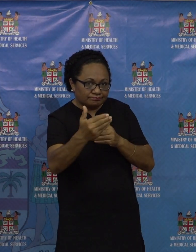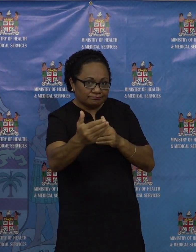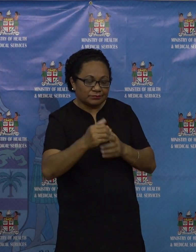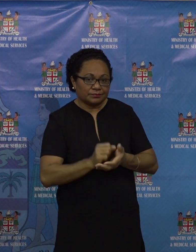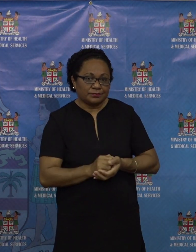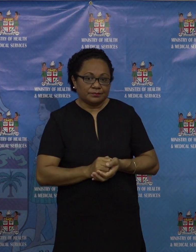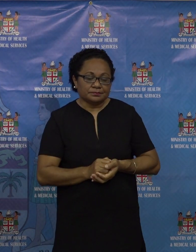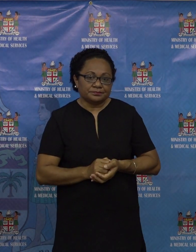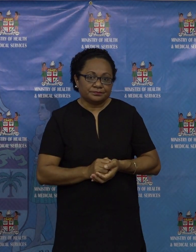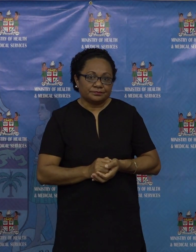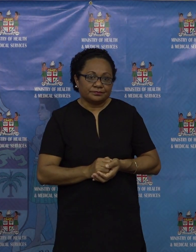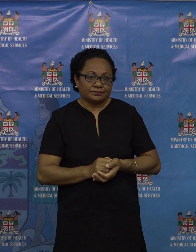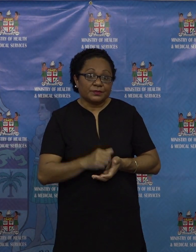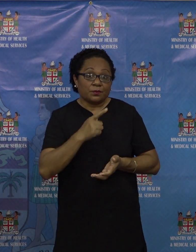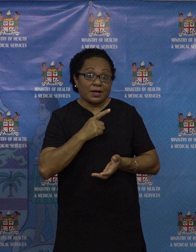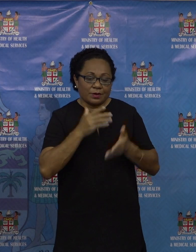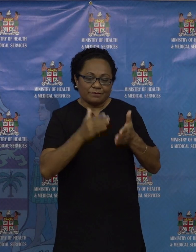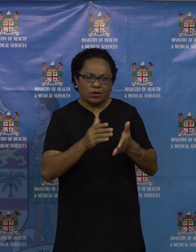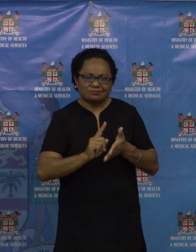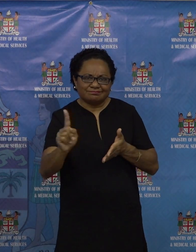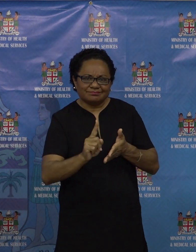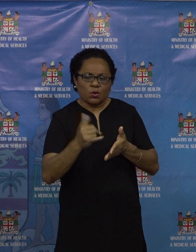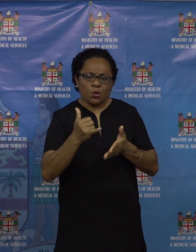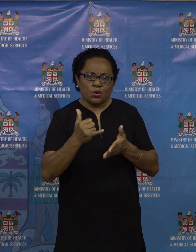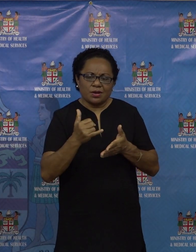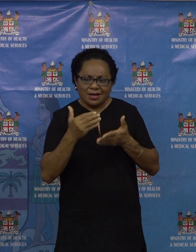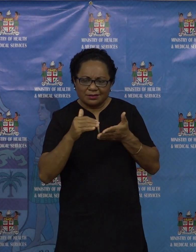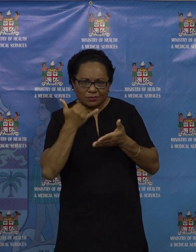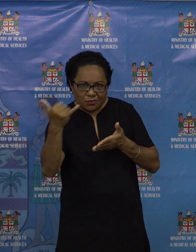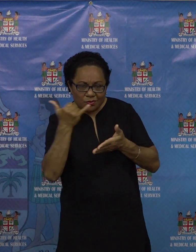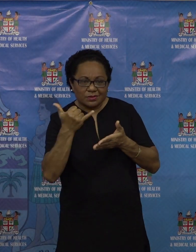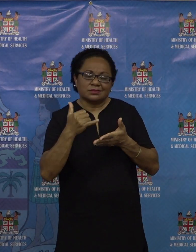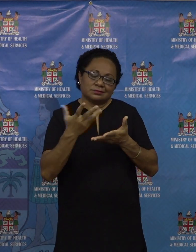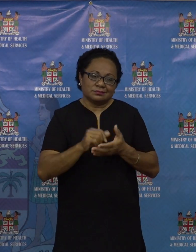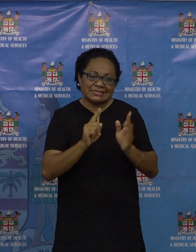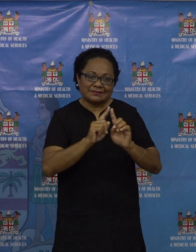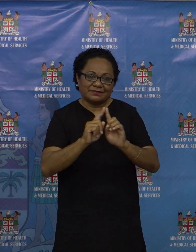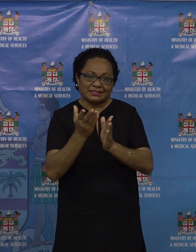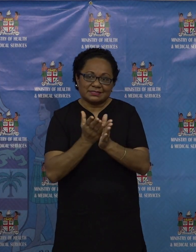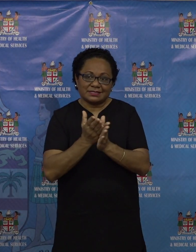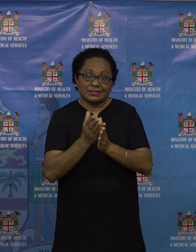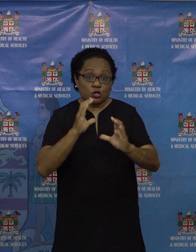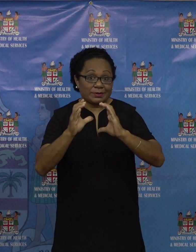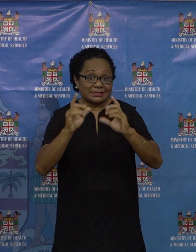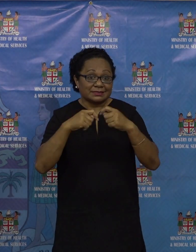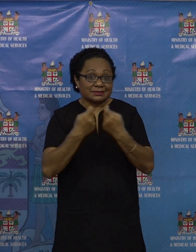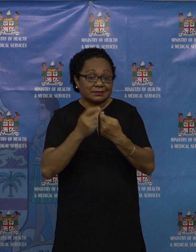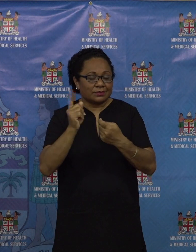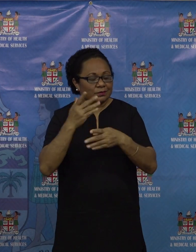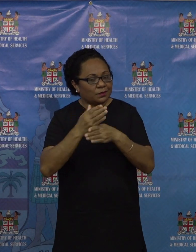these main response actions. Our communications team are also working hard to